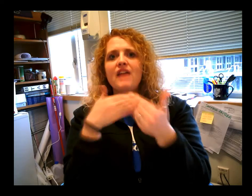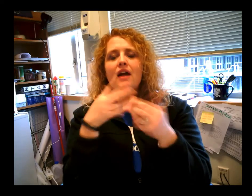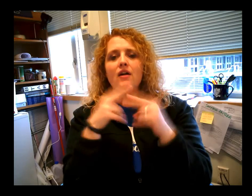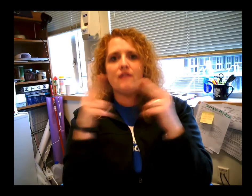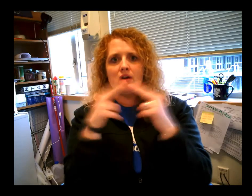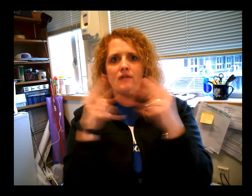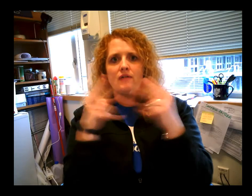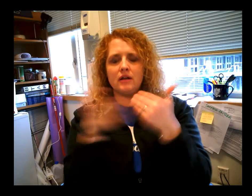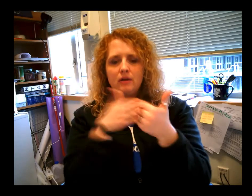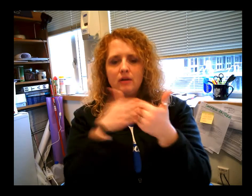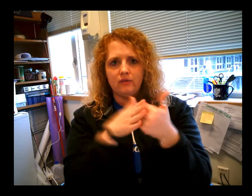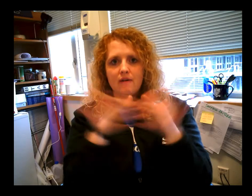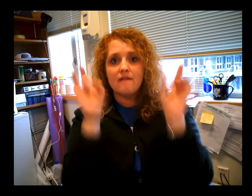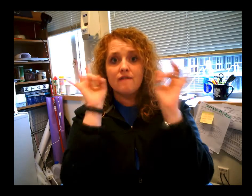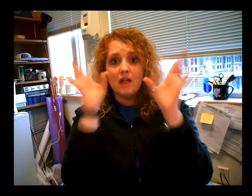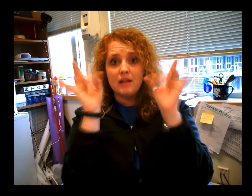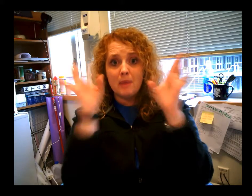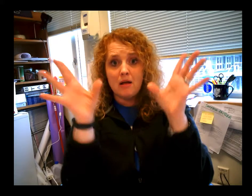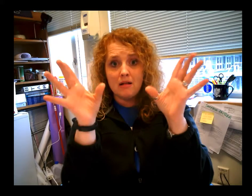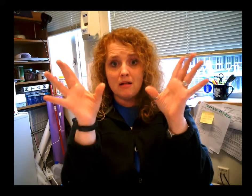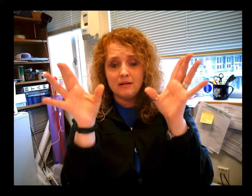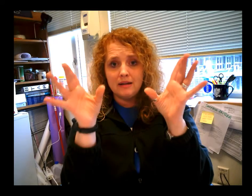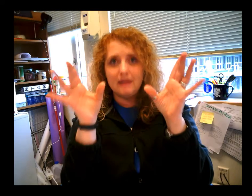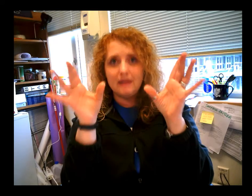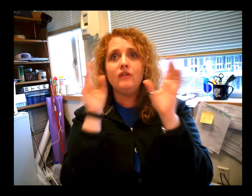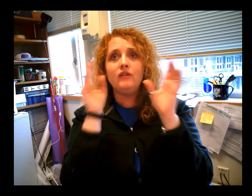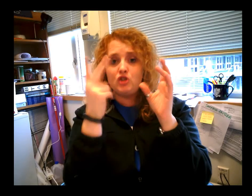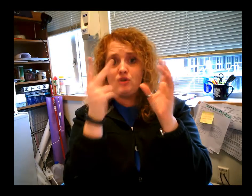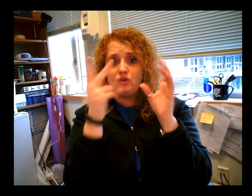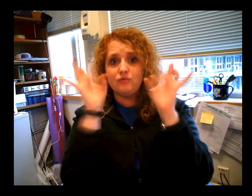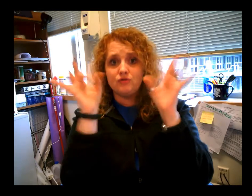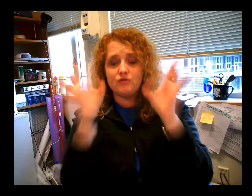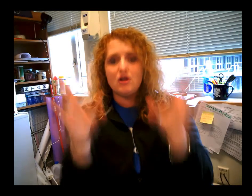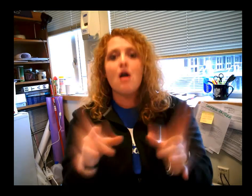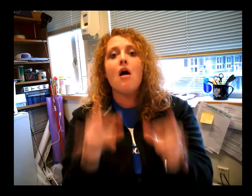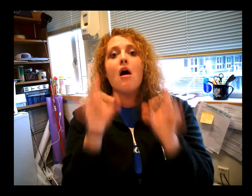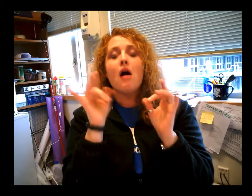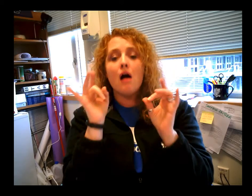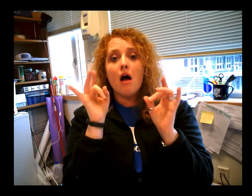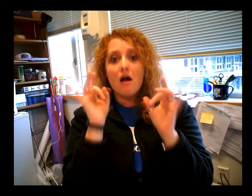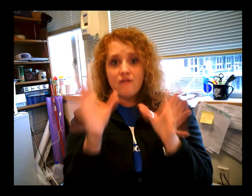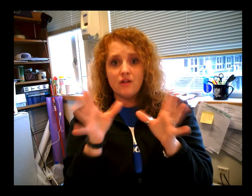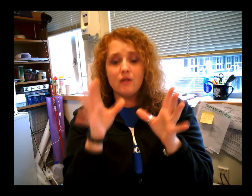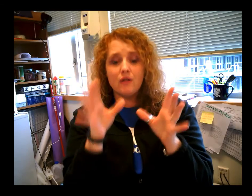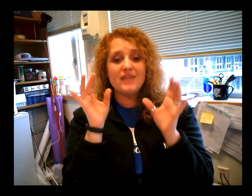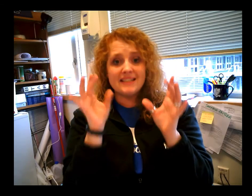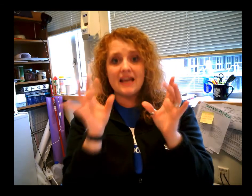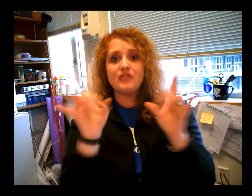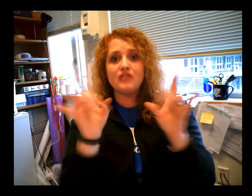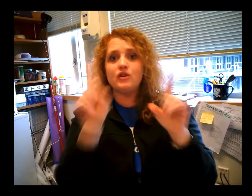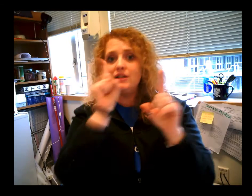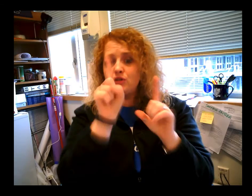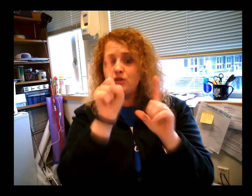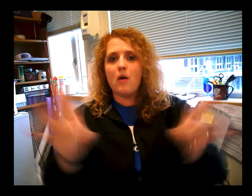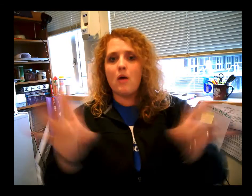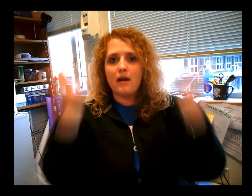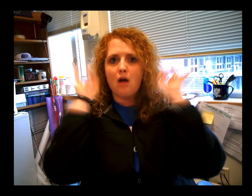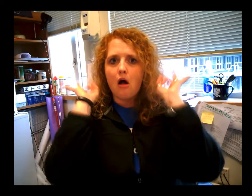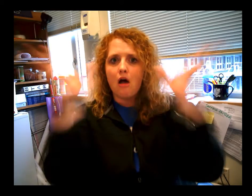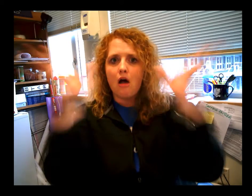Very, very, very close. Volleyball is 2. Awful or disaster is just 1. Awful.